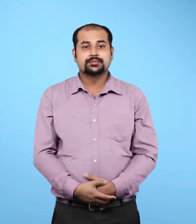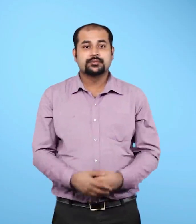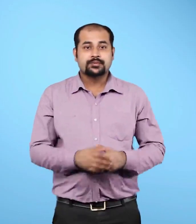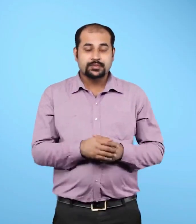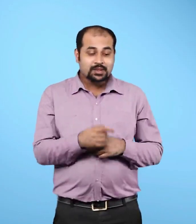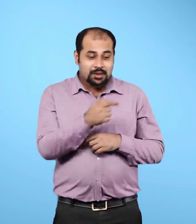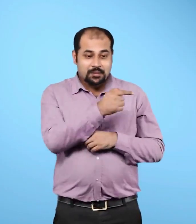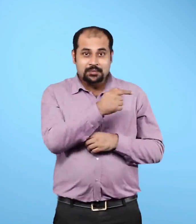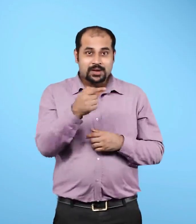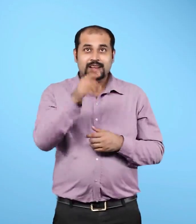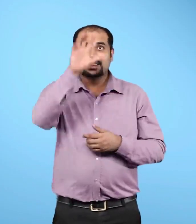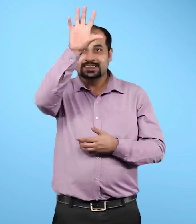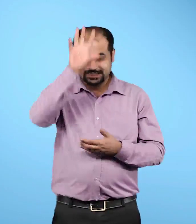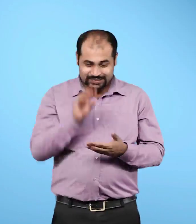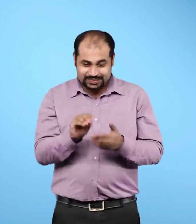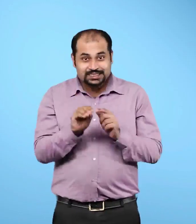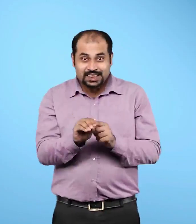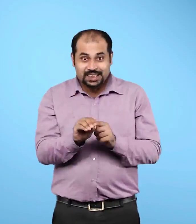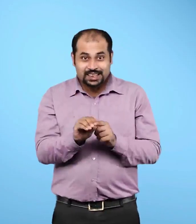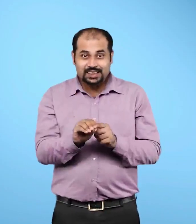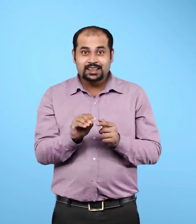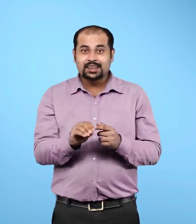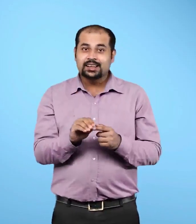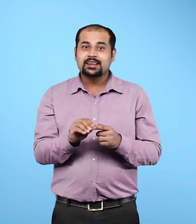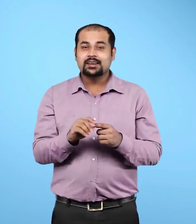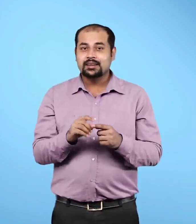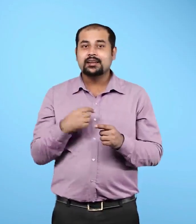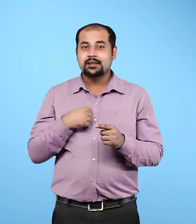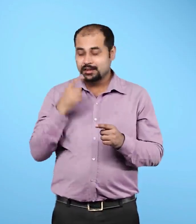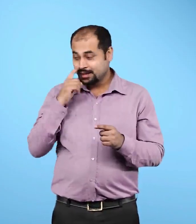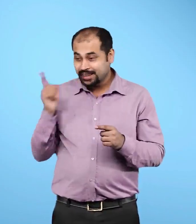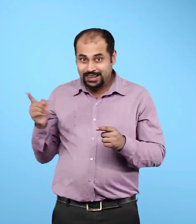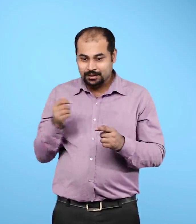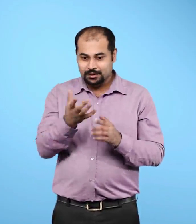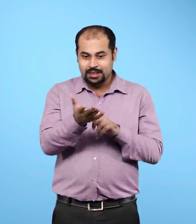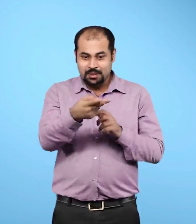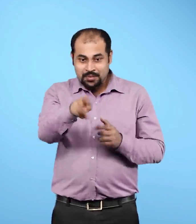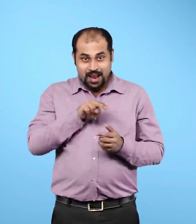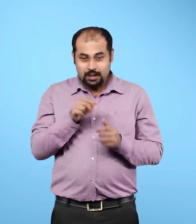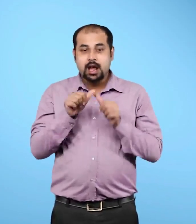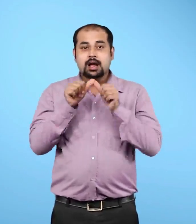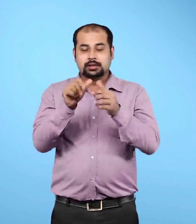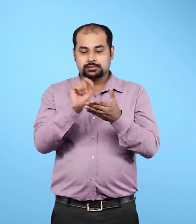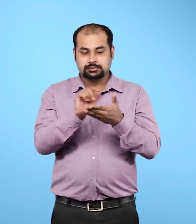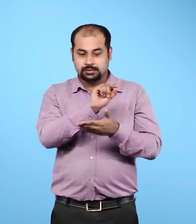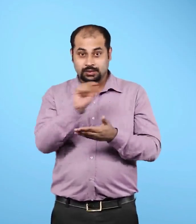In picture 3, the girl is going away and saying, I will get back dash